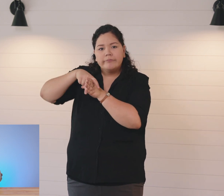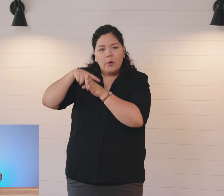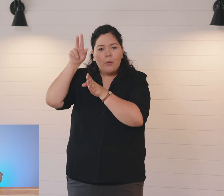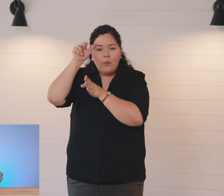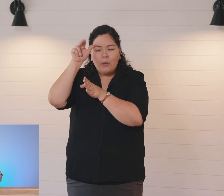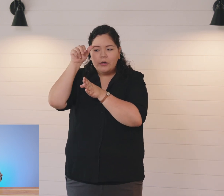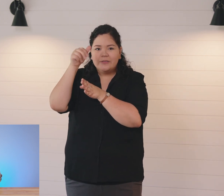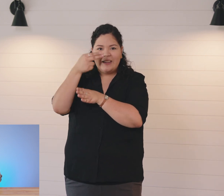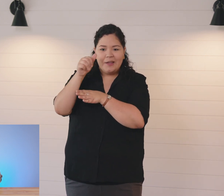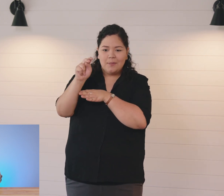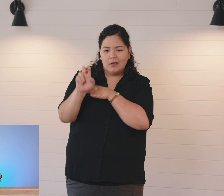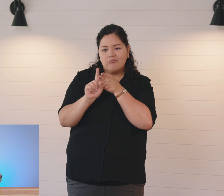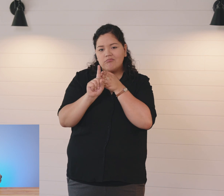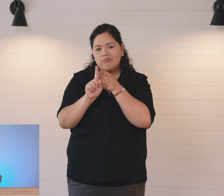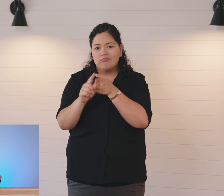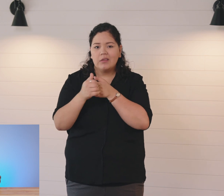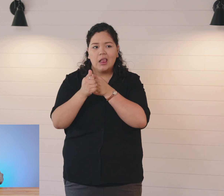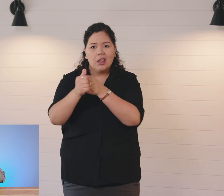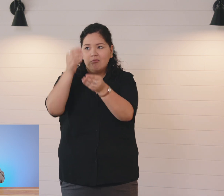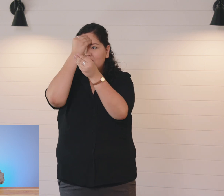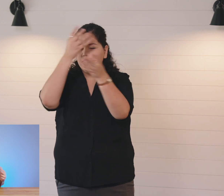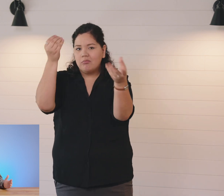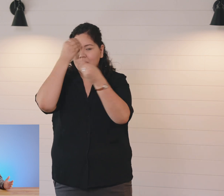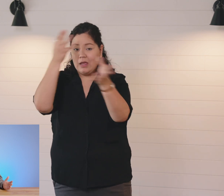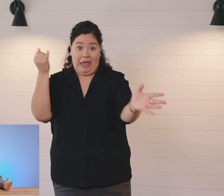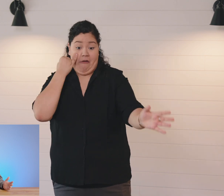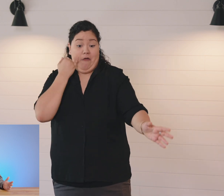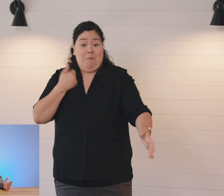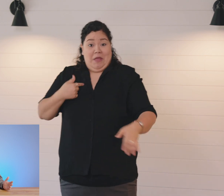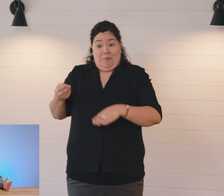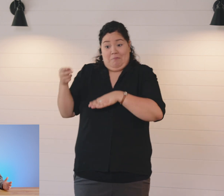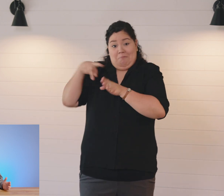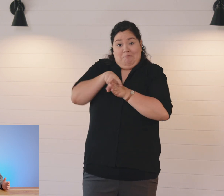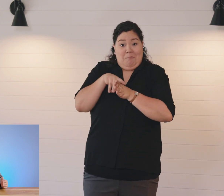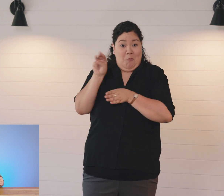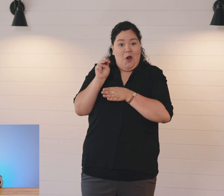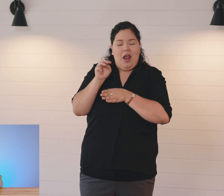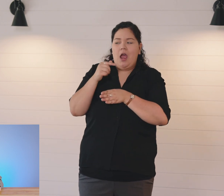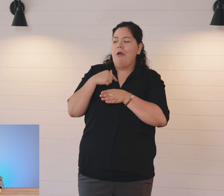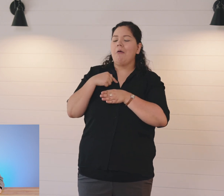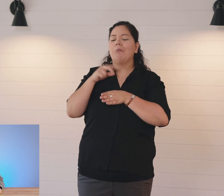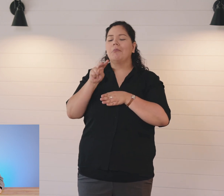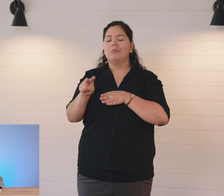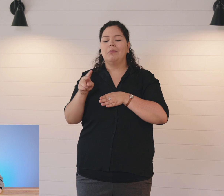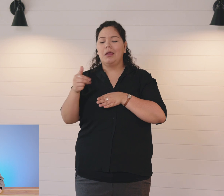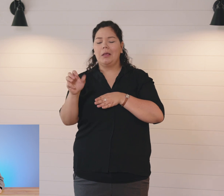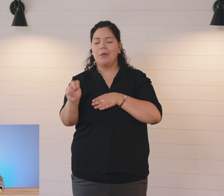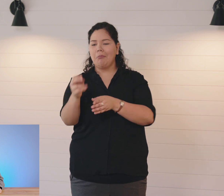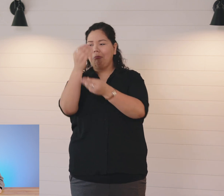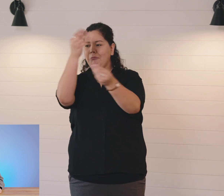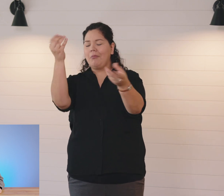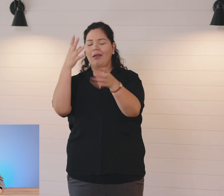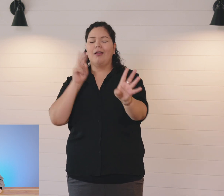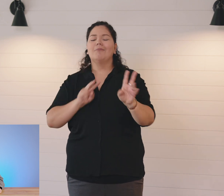If I were Mordecai sitting on the back of that horse, given all the things that had happened at this point, and Haman is announcing it, I